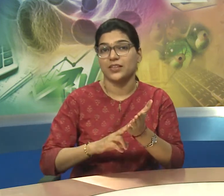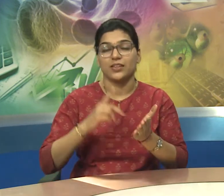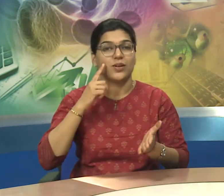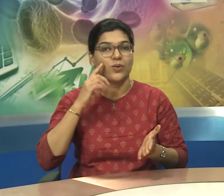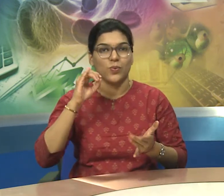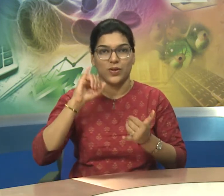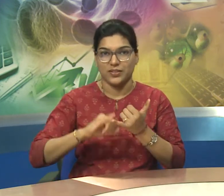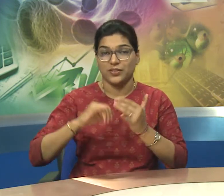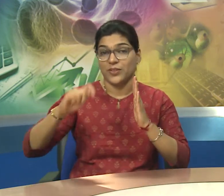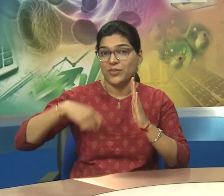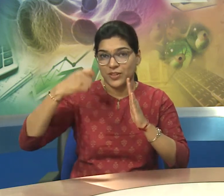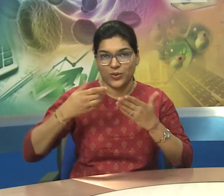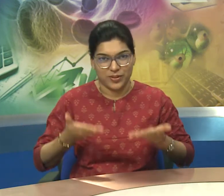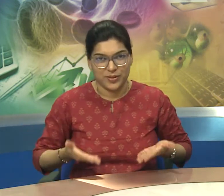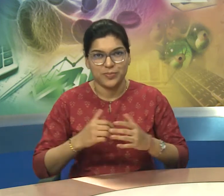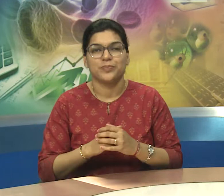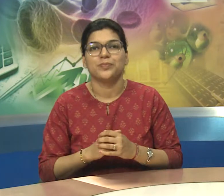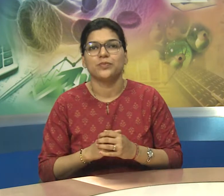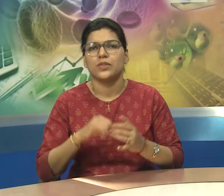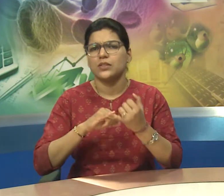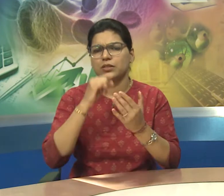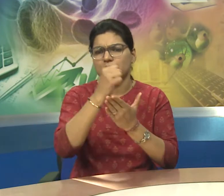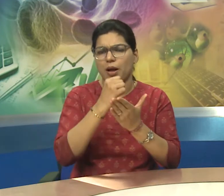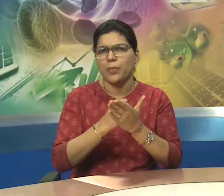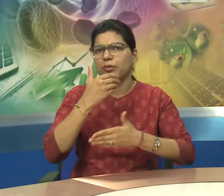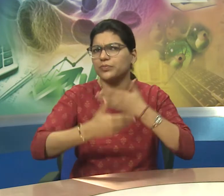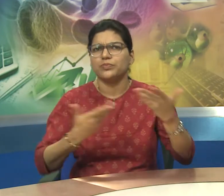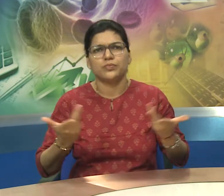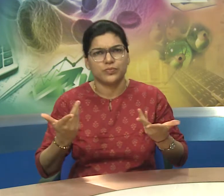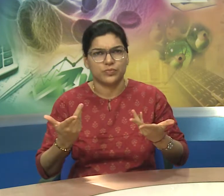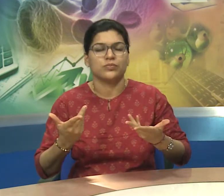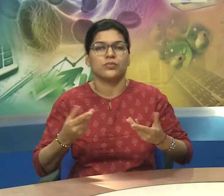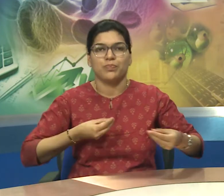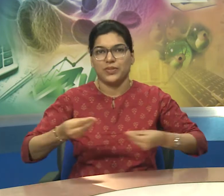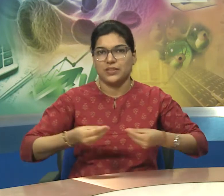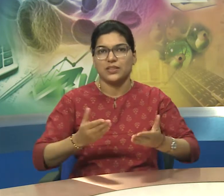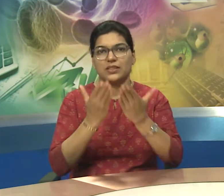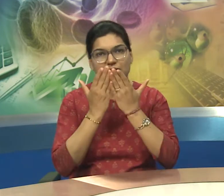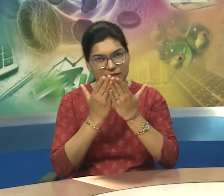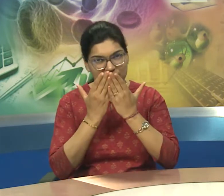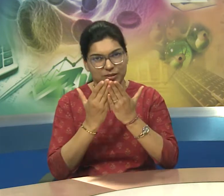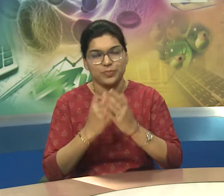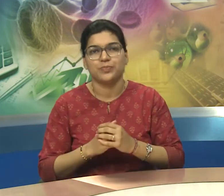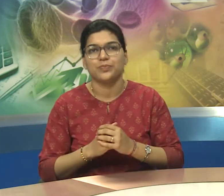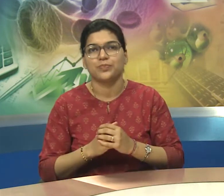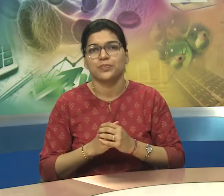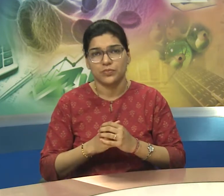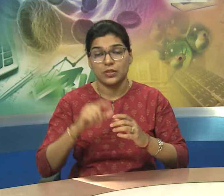Namaste. Welcome you all in NIOS videos. Today we are going to